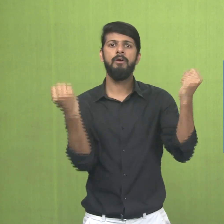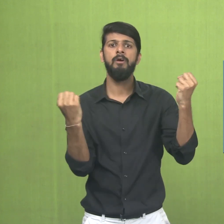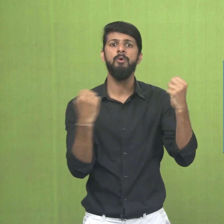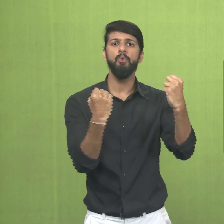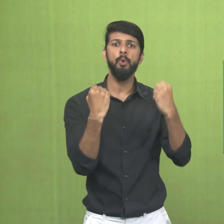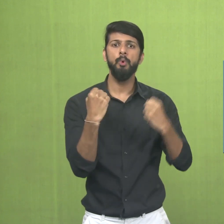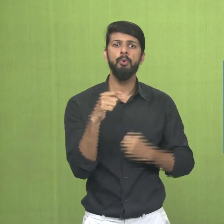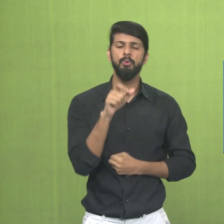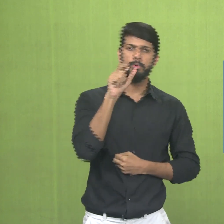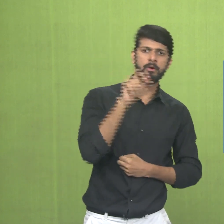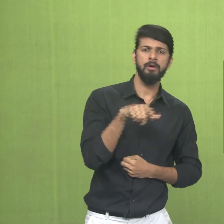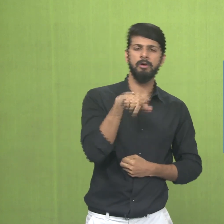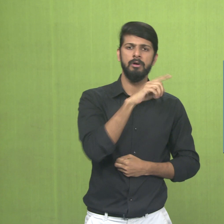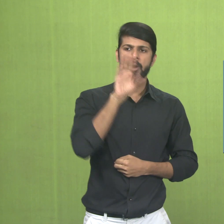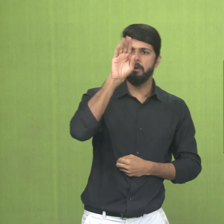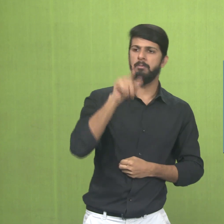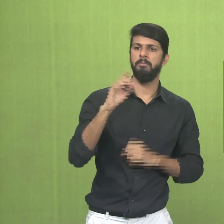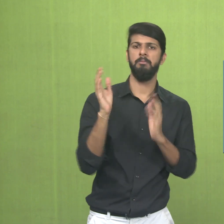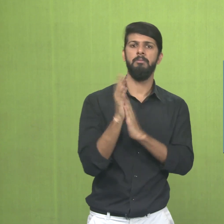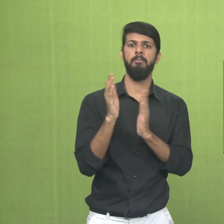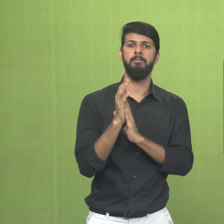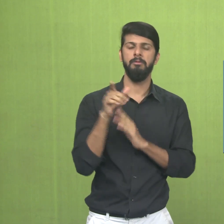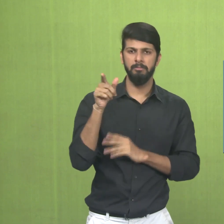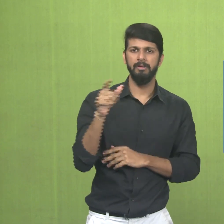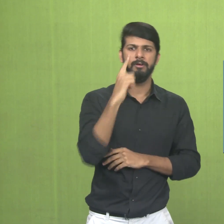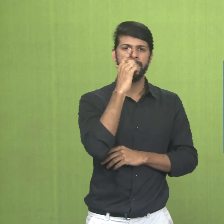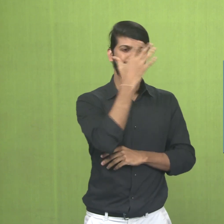king, that is Sita's father, then accepted their wedding.